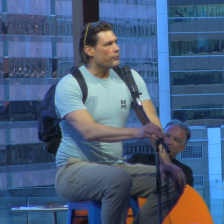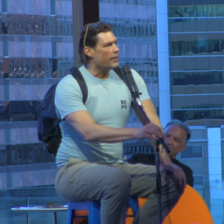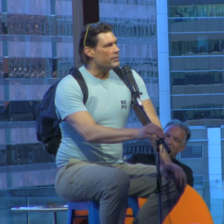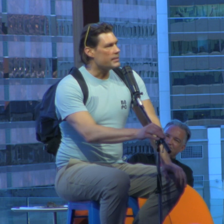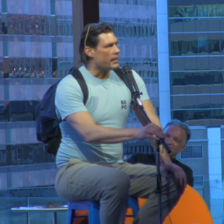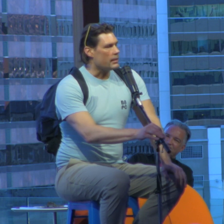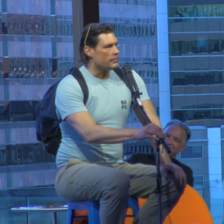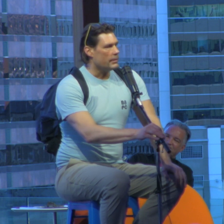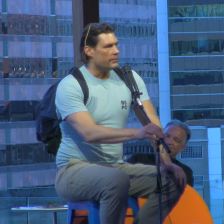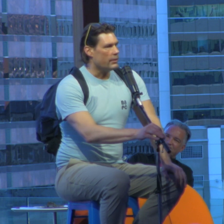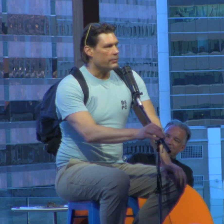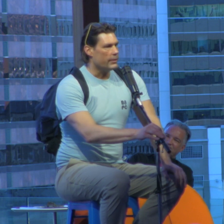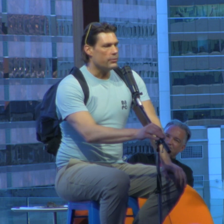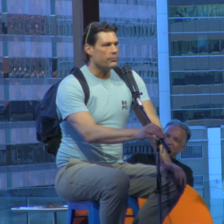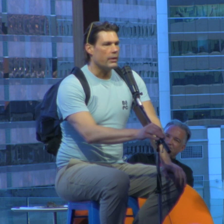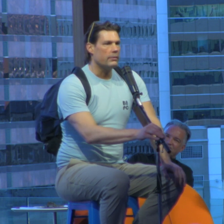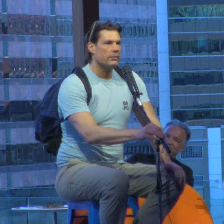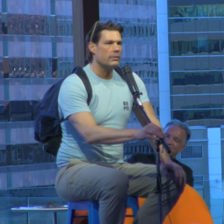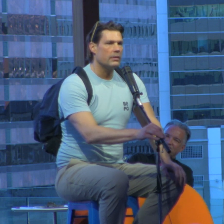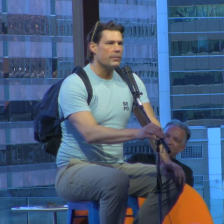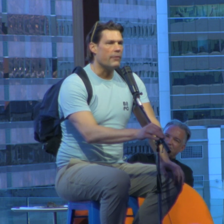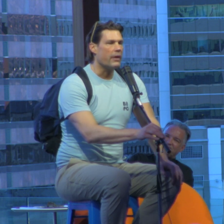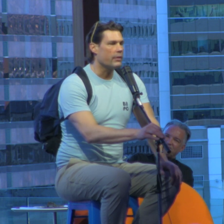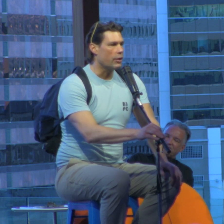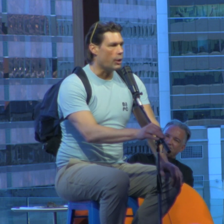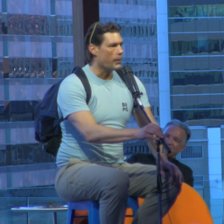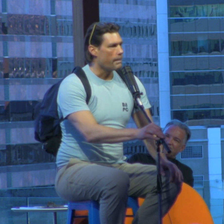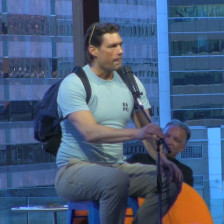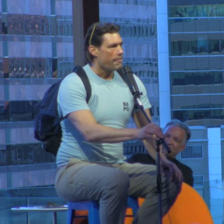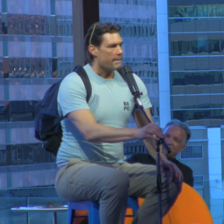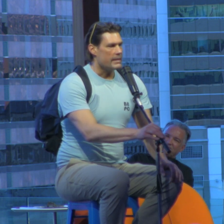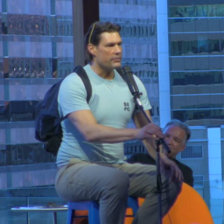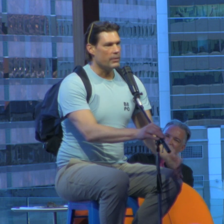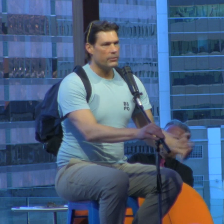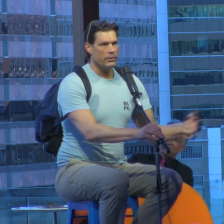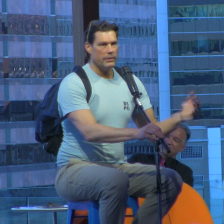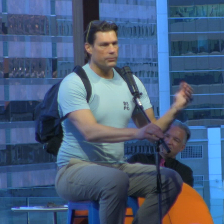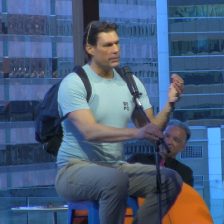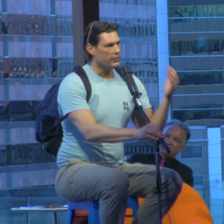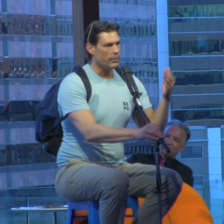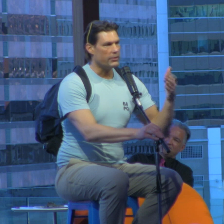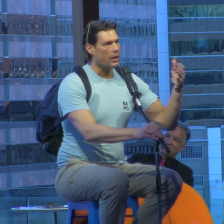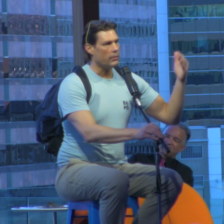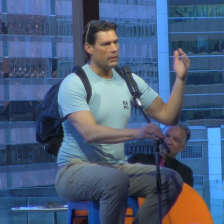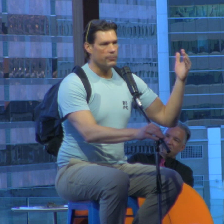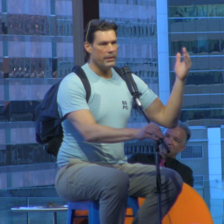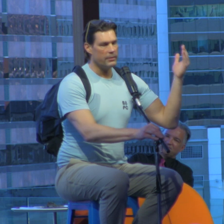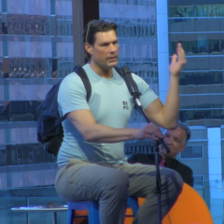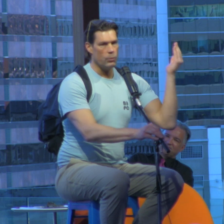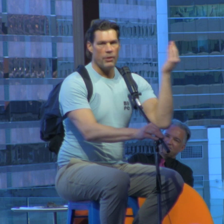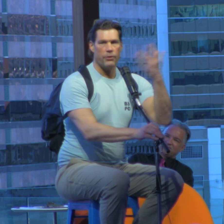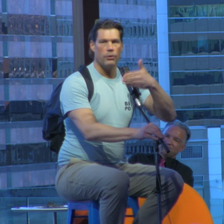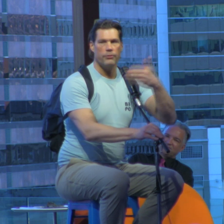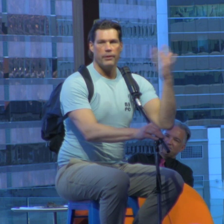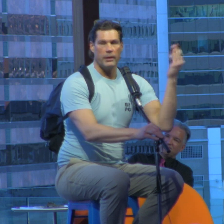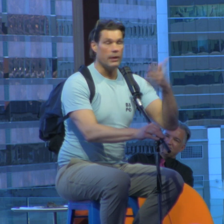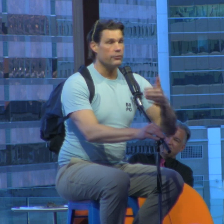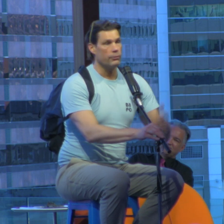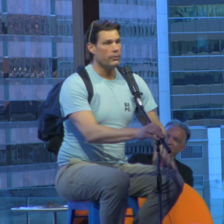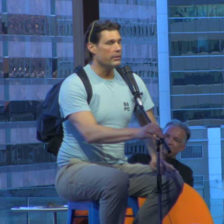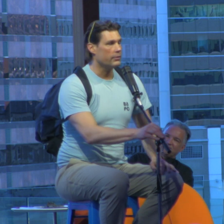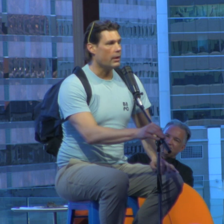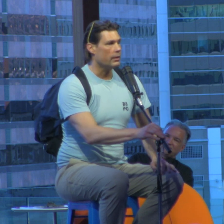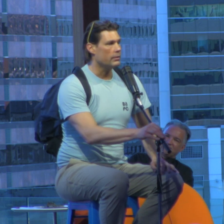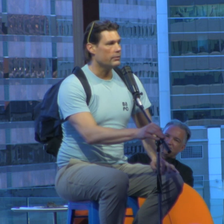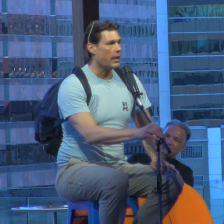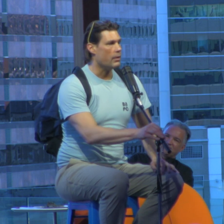So we drive into town, myself and my 2 friends, and it's about 5 o'clock. Now, Sumter is really a small town, and there's basically one thoroughfare that cuts